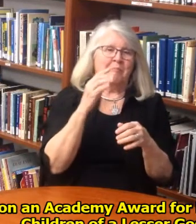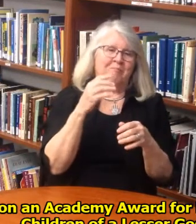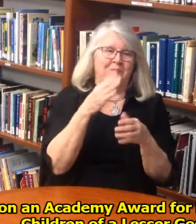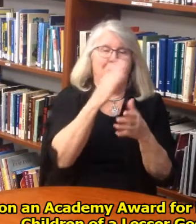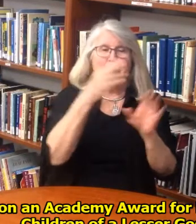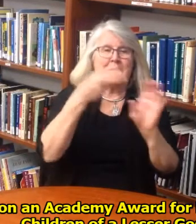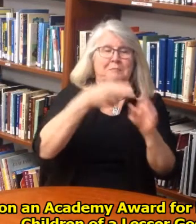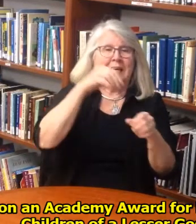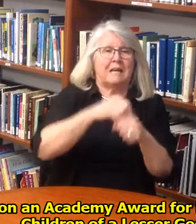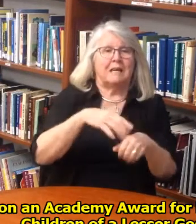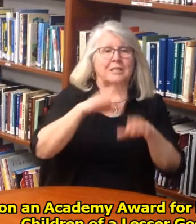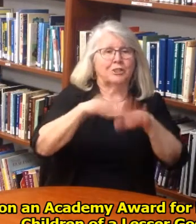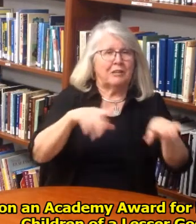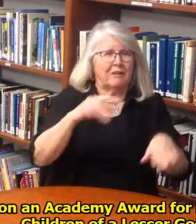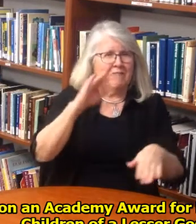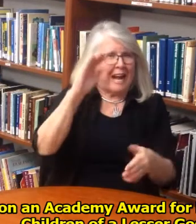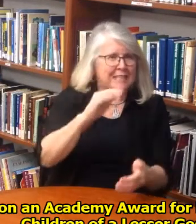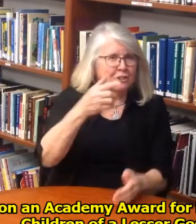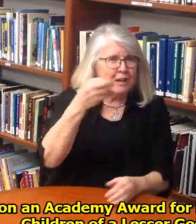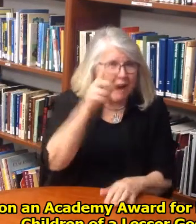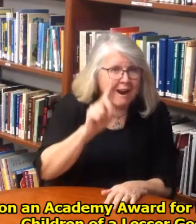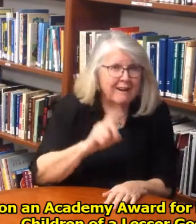movie Children of a Lesser God.